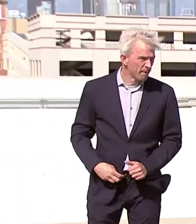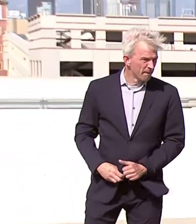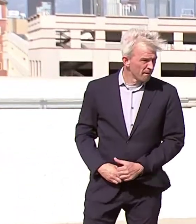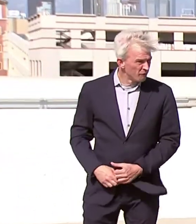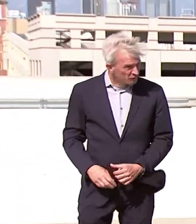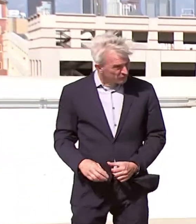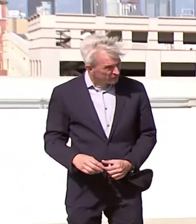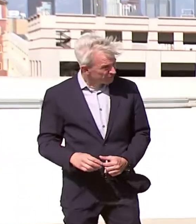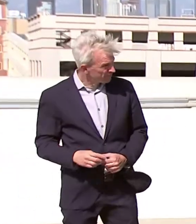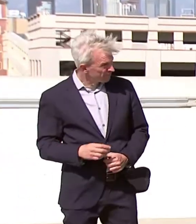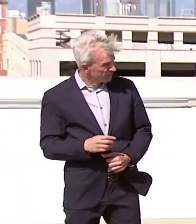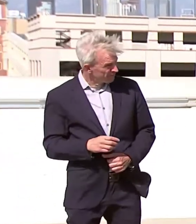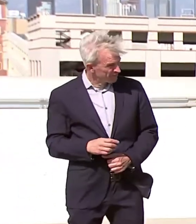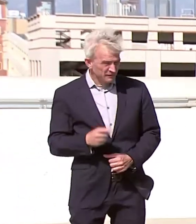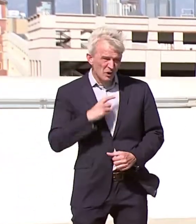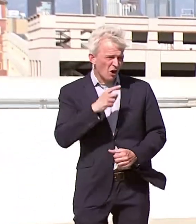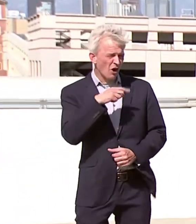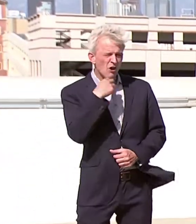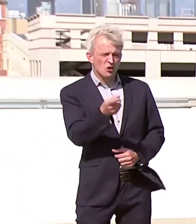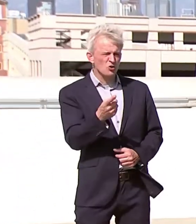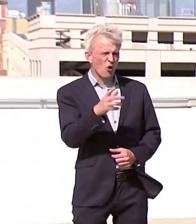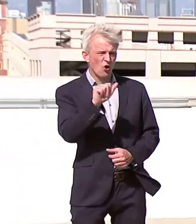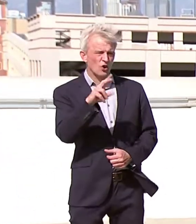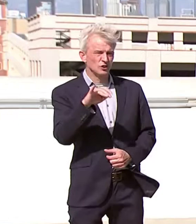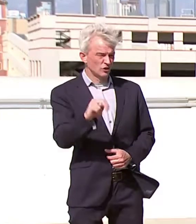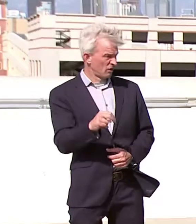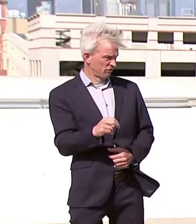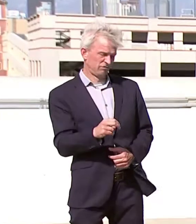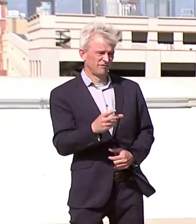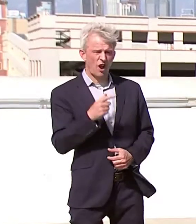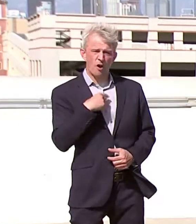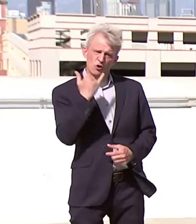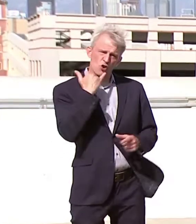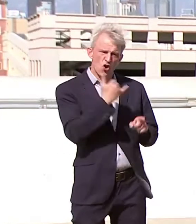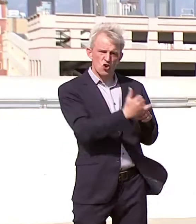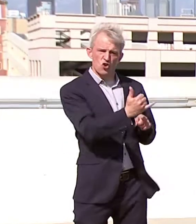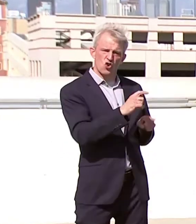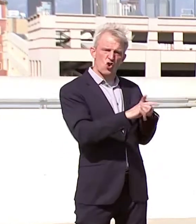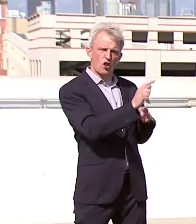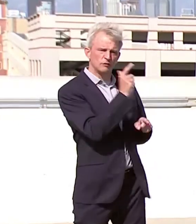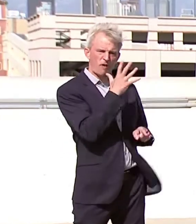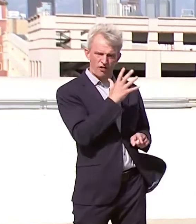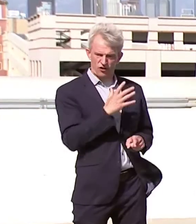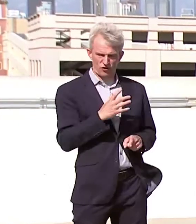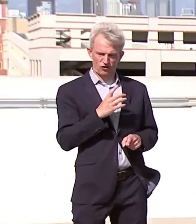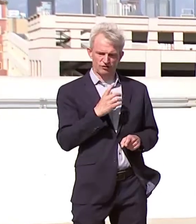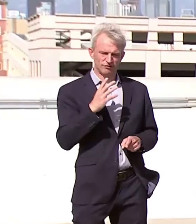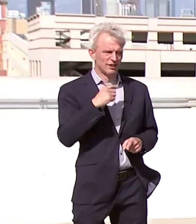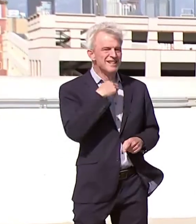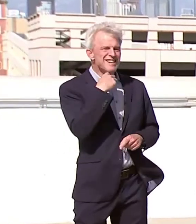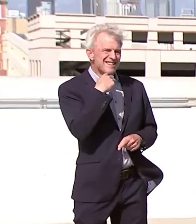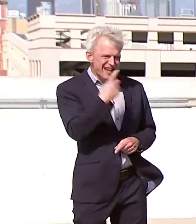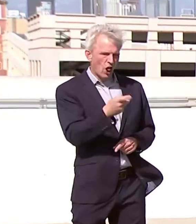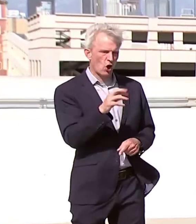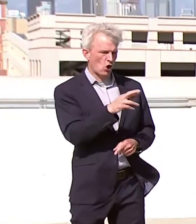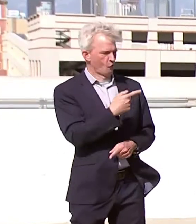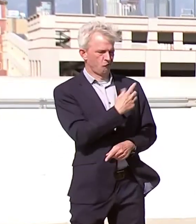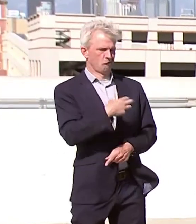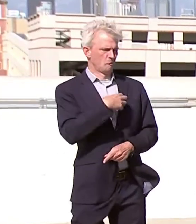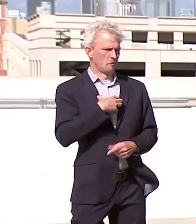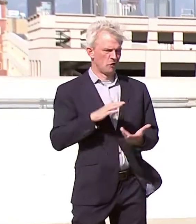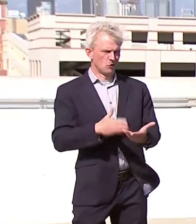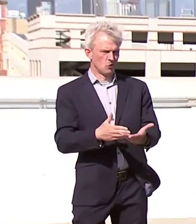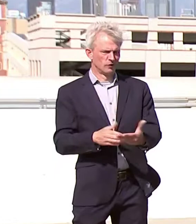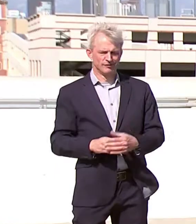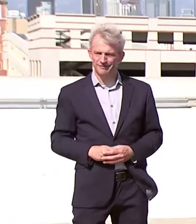I told Arsenio I was gonna call his mother and tell her what he said. Hello, Los Angeles. It is so wonderful to see you